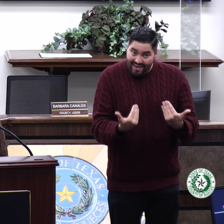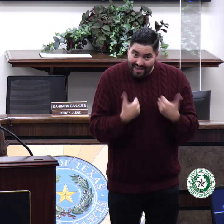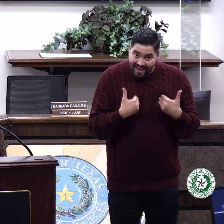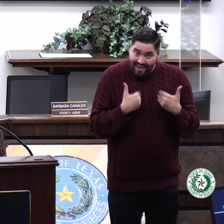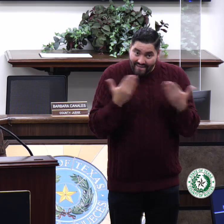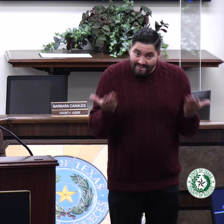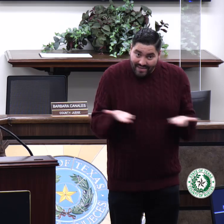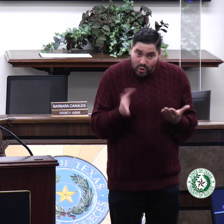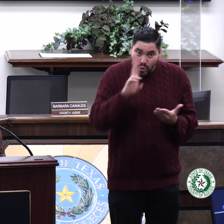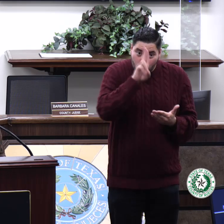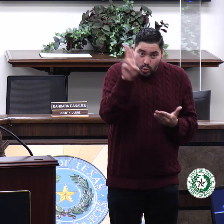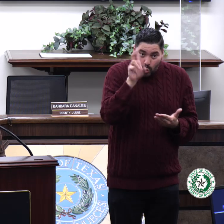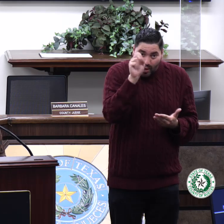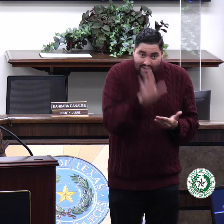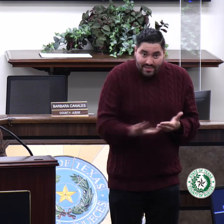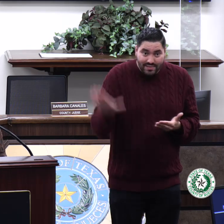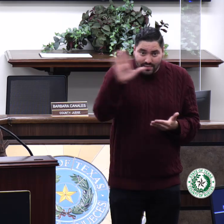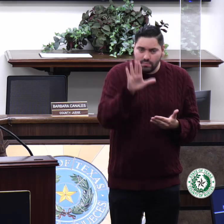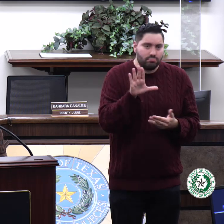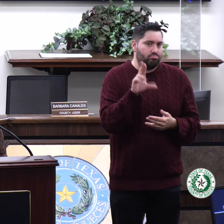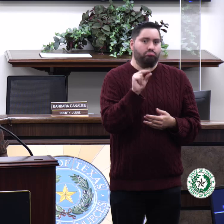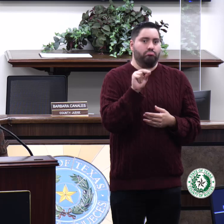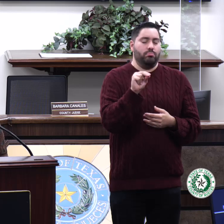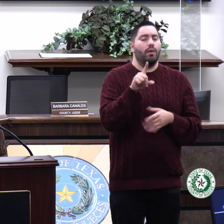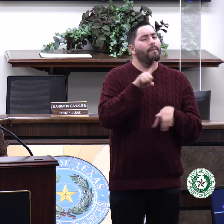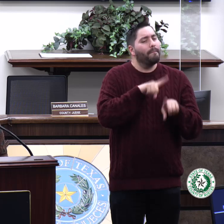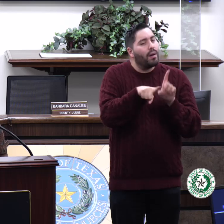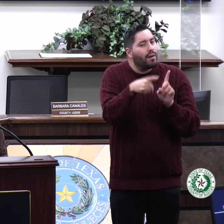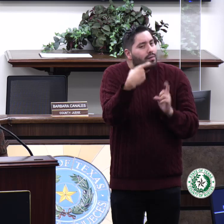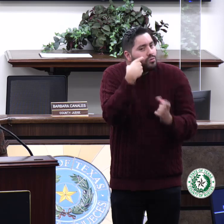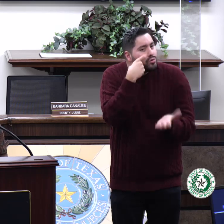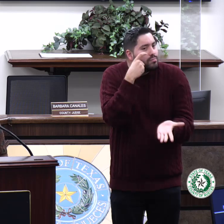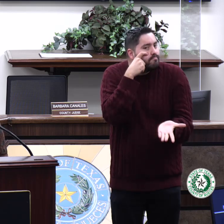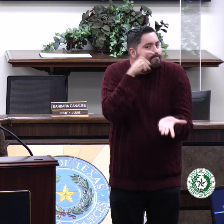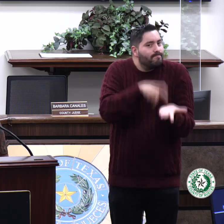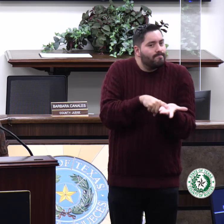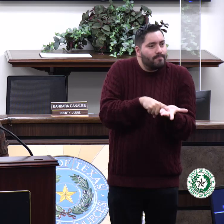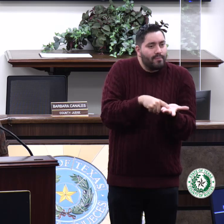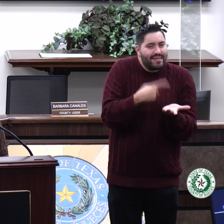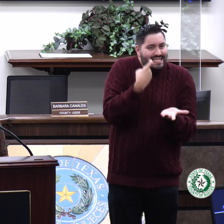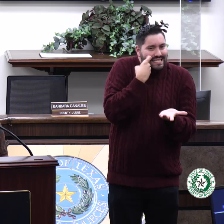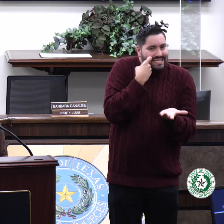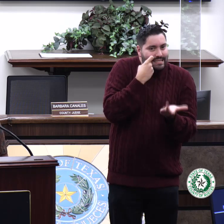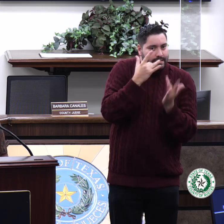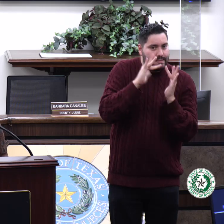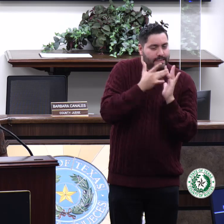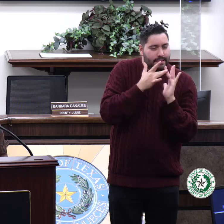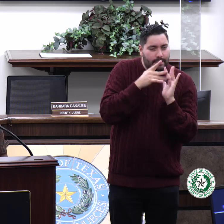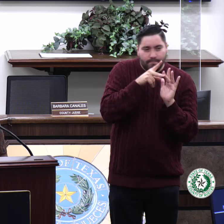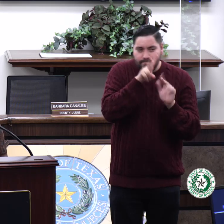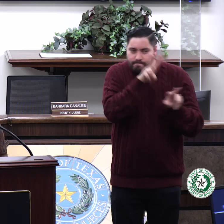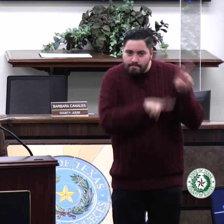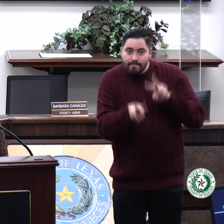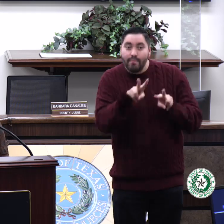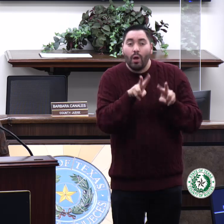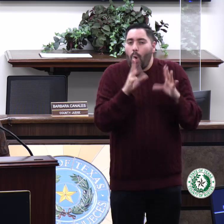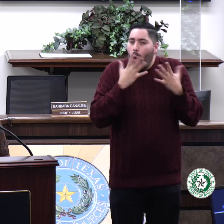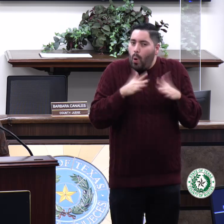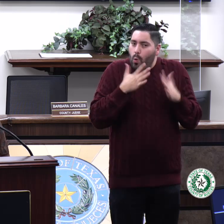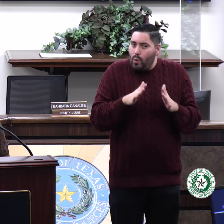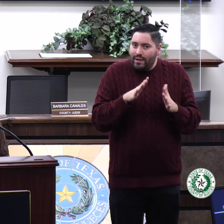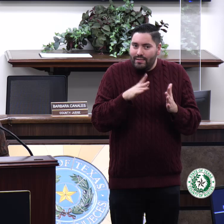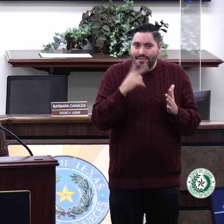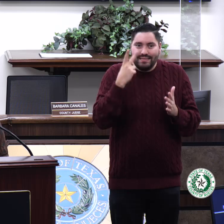United States. However, I just checked my latest internet sweep, and we already see it in